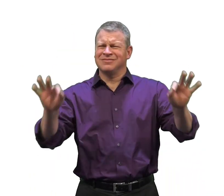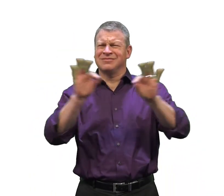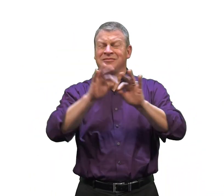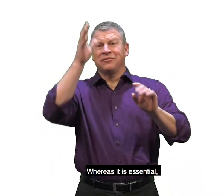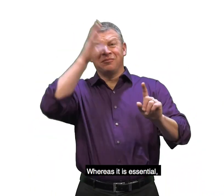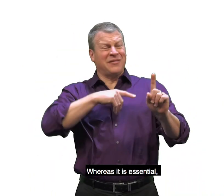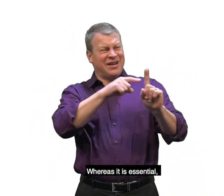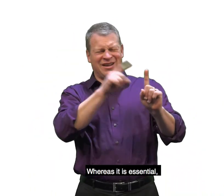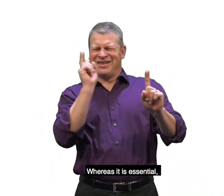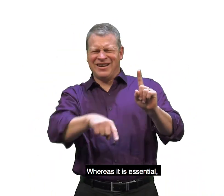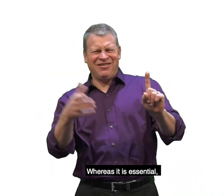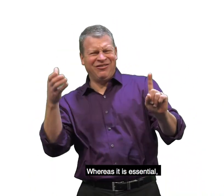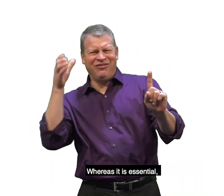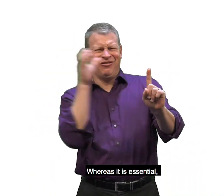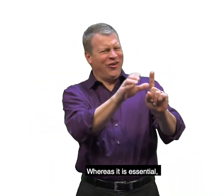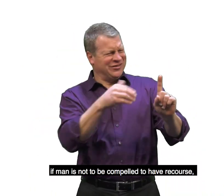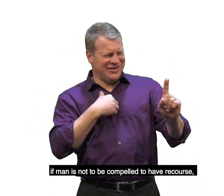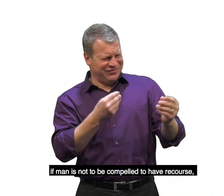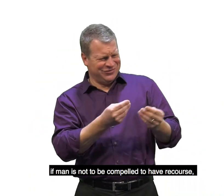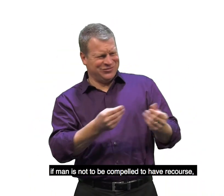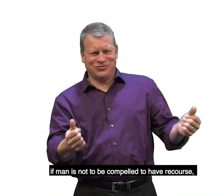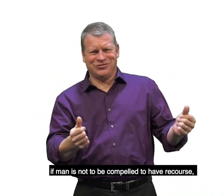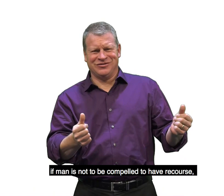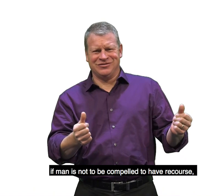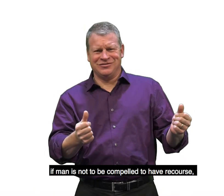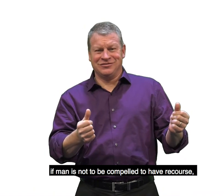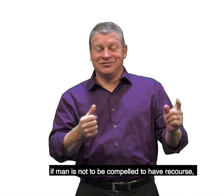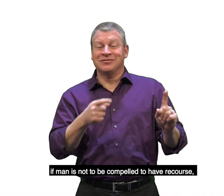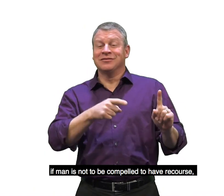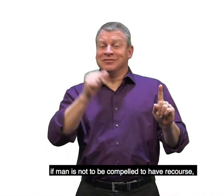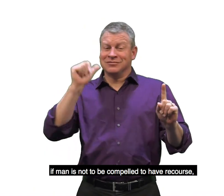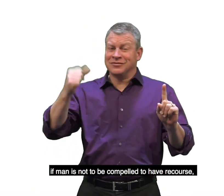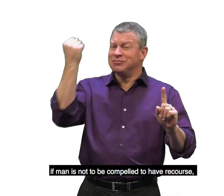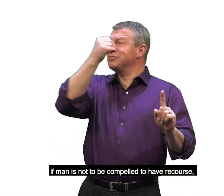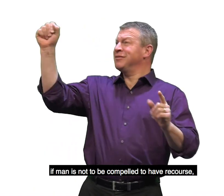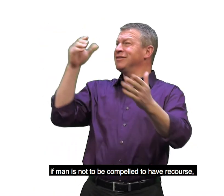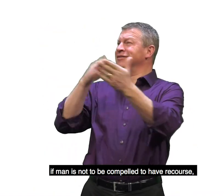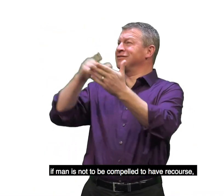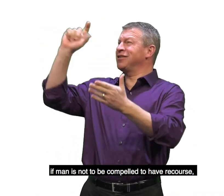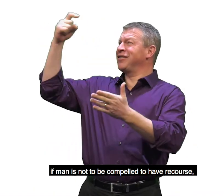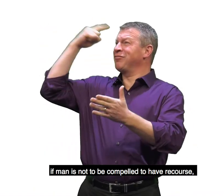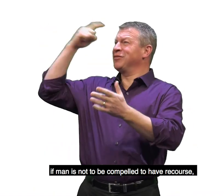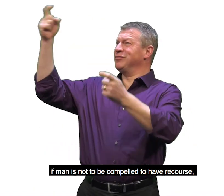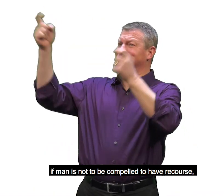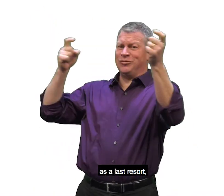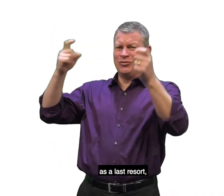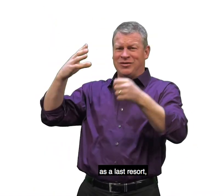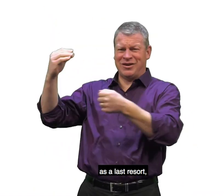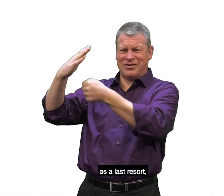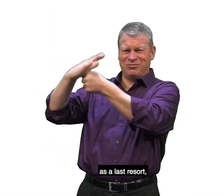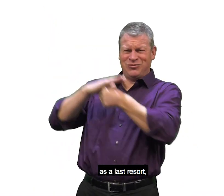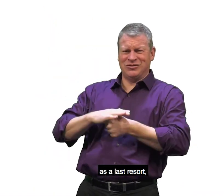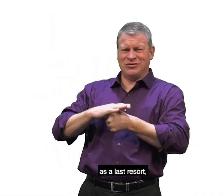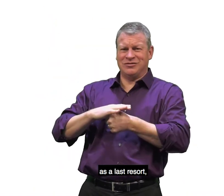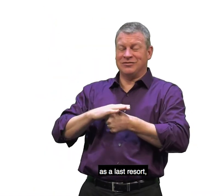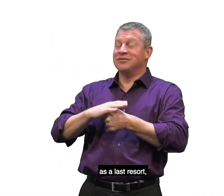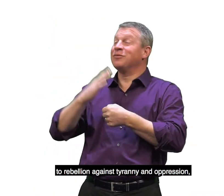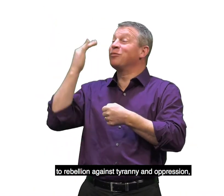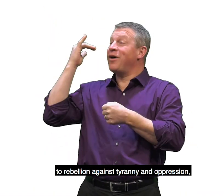Whereas it is essential, if man is not to be compelled to have recourse as a last resort to